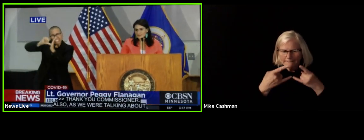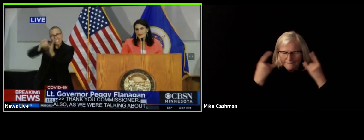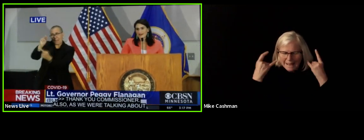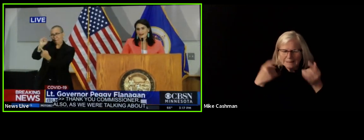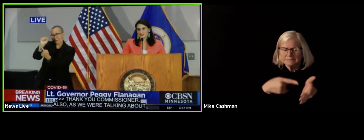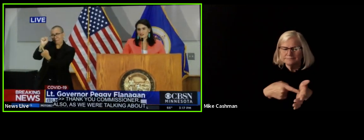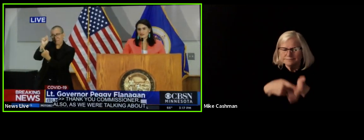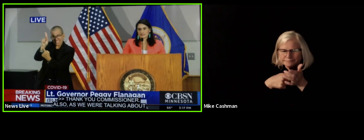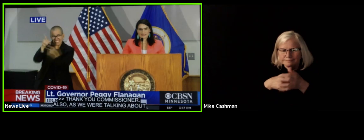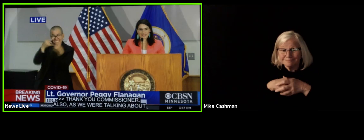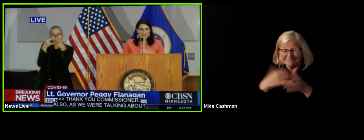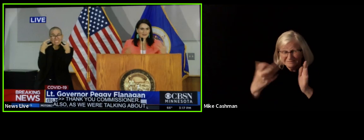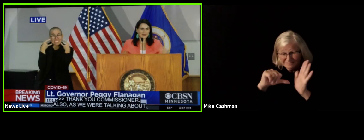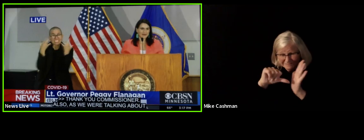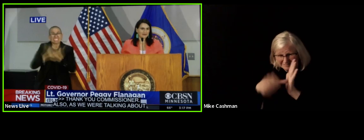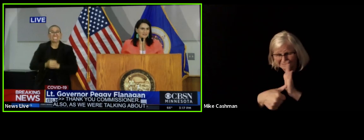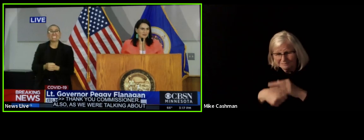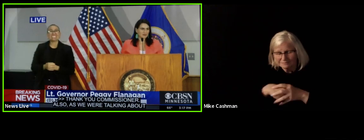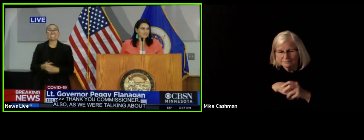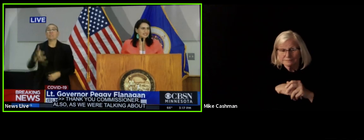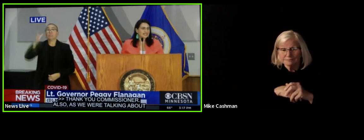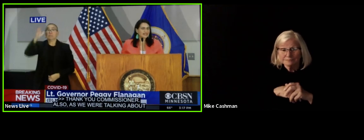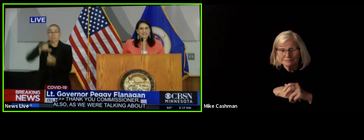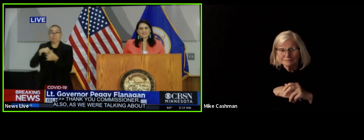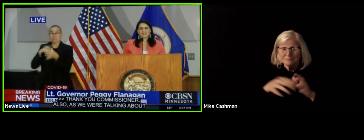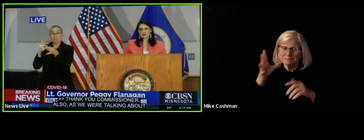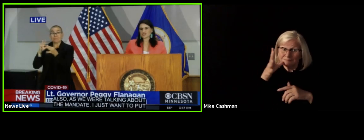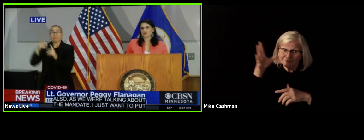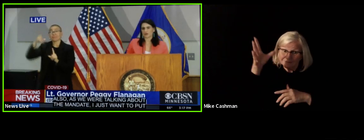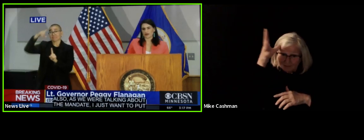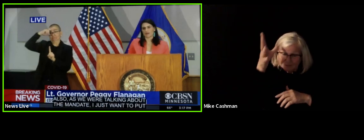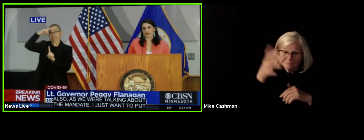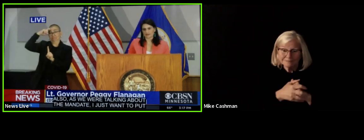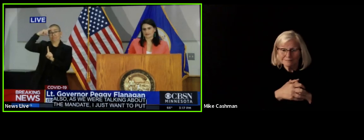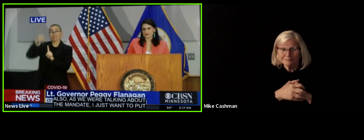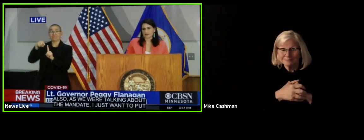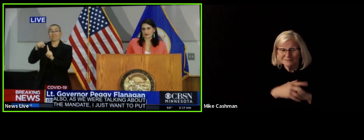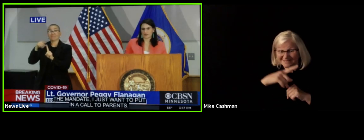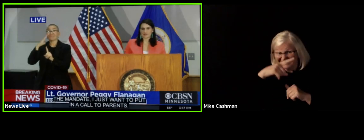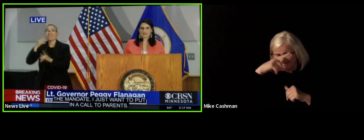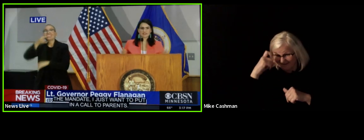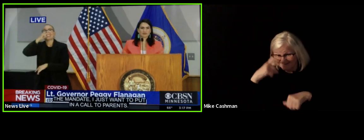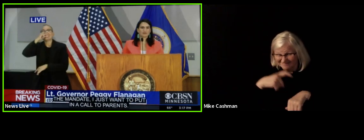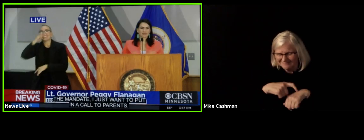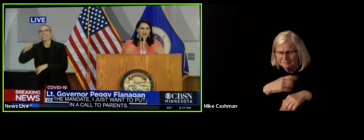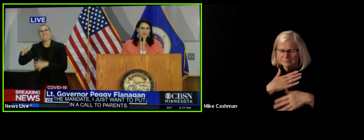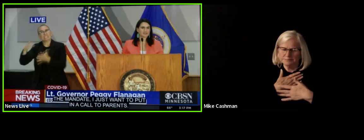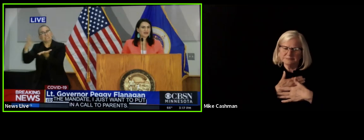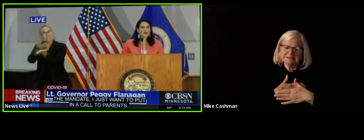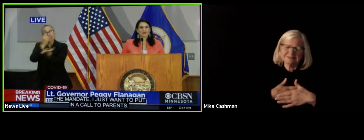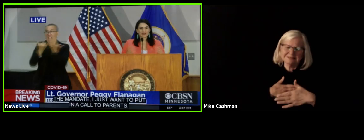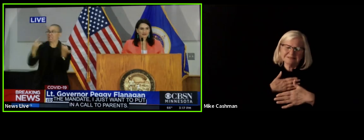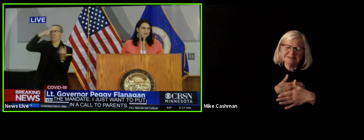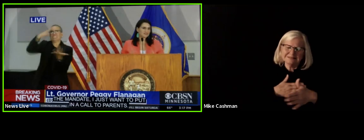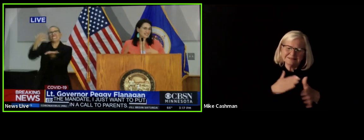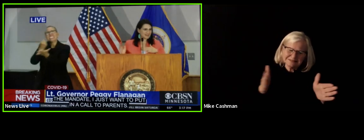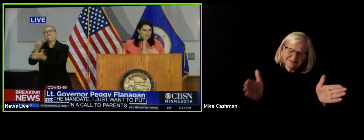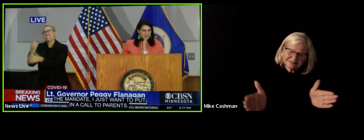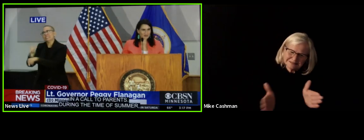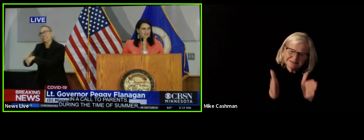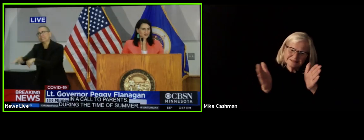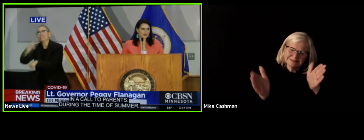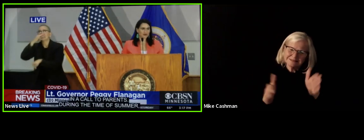parents during this time of summer to get our kids used to wearing masks. That this simply becomes part of our routine